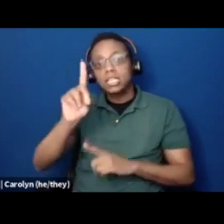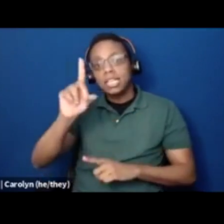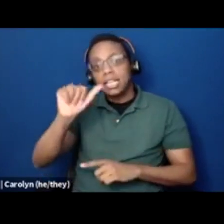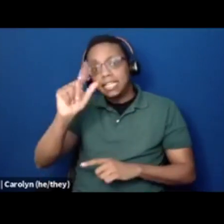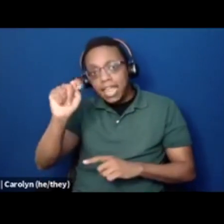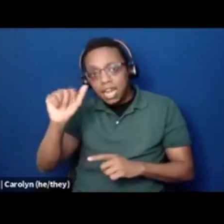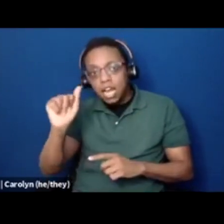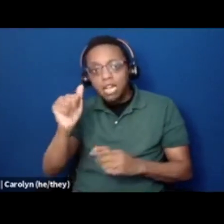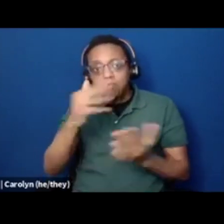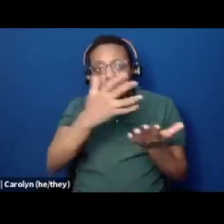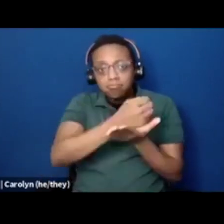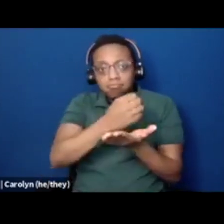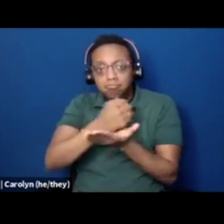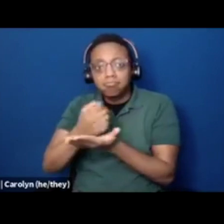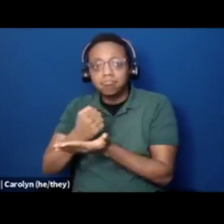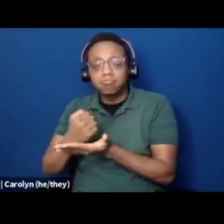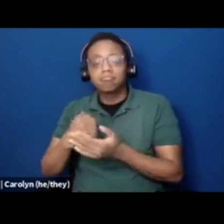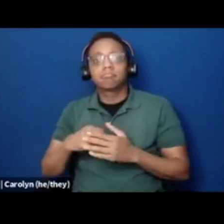We were,